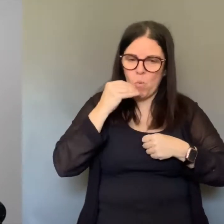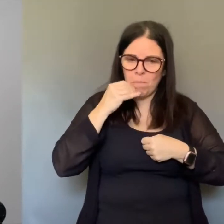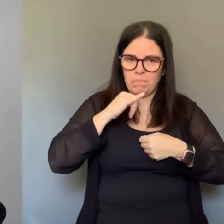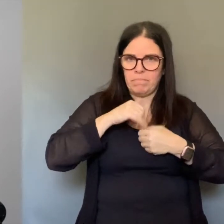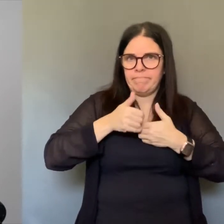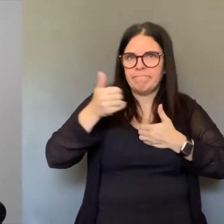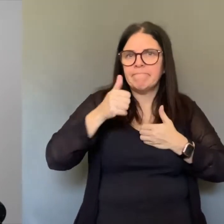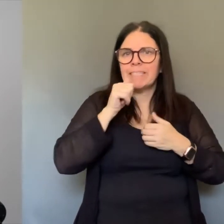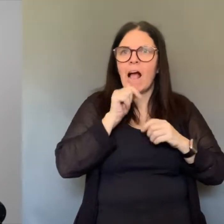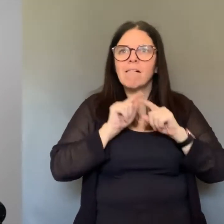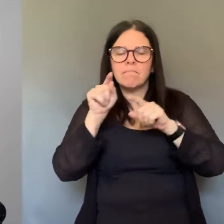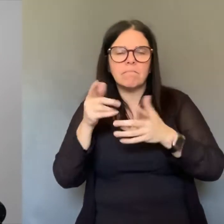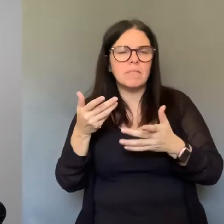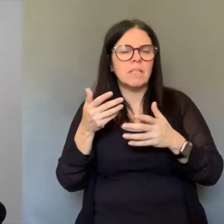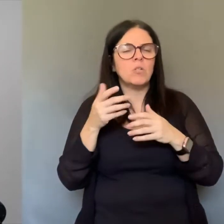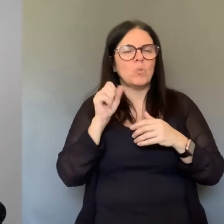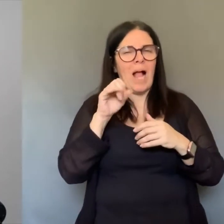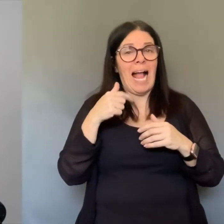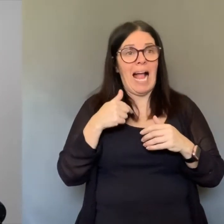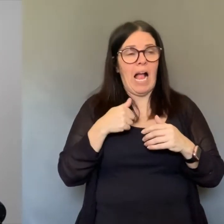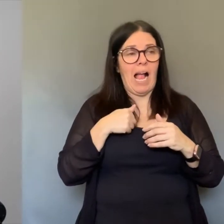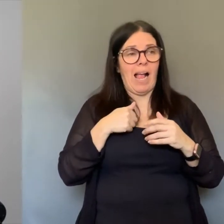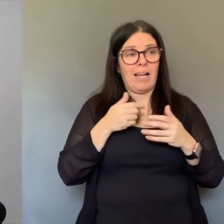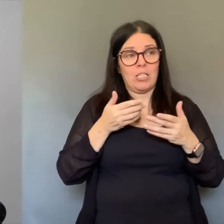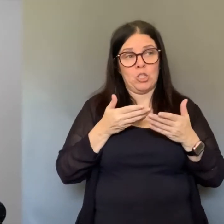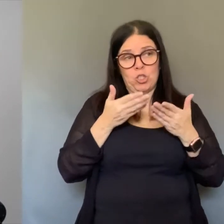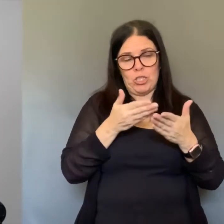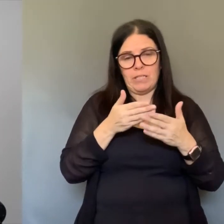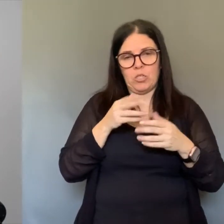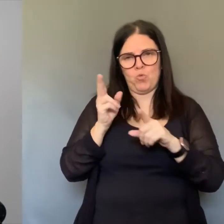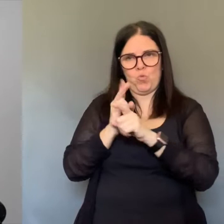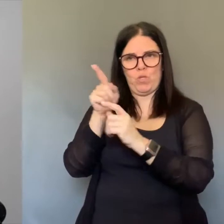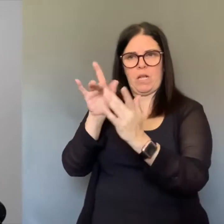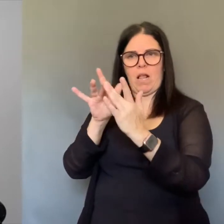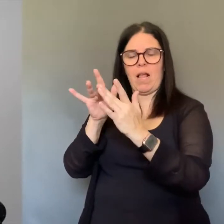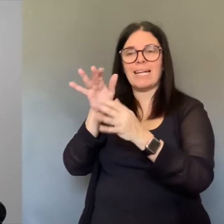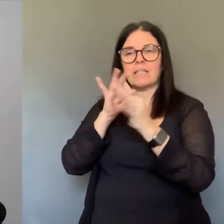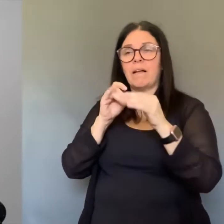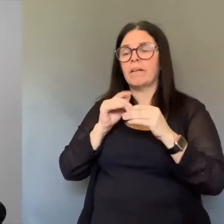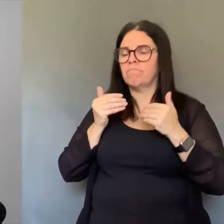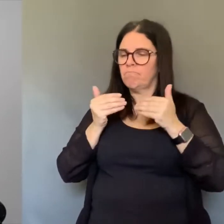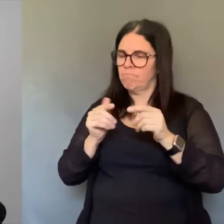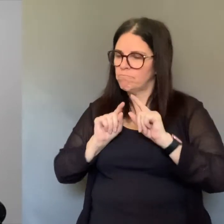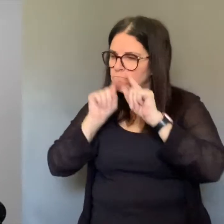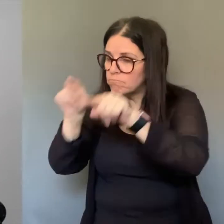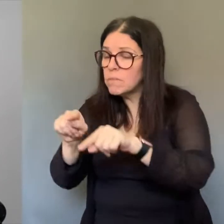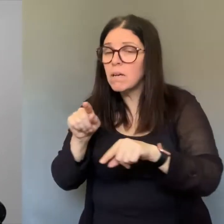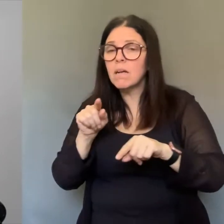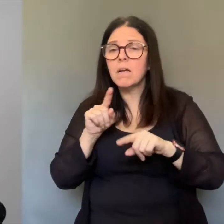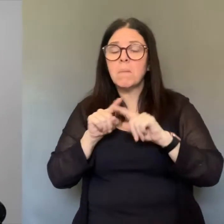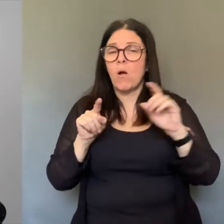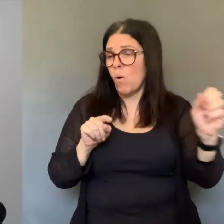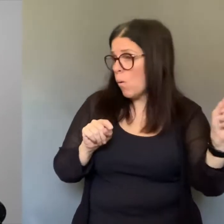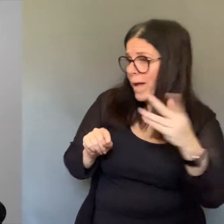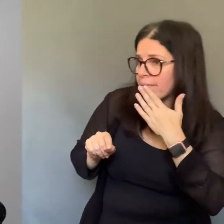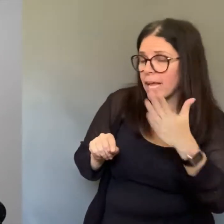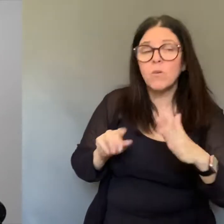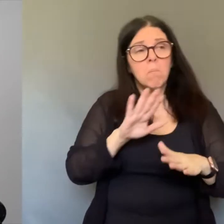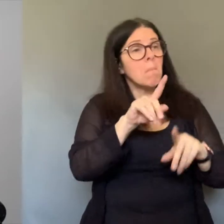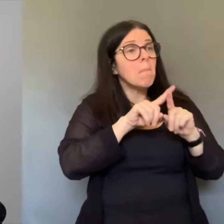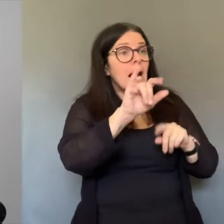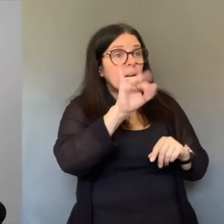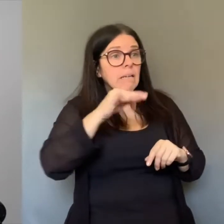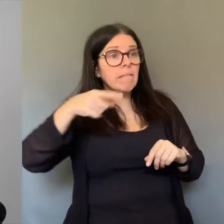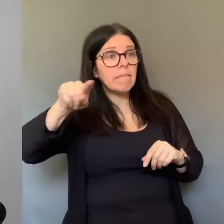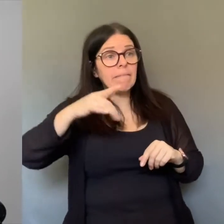testing, or whether they should stay home. So I would encourage going through that rather than just rushing towards the